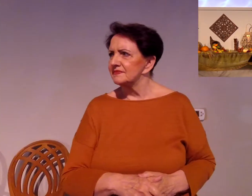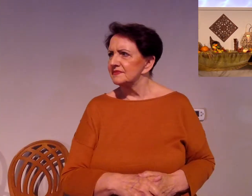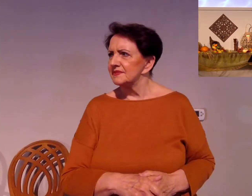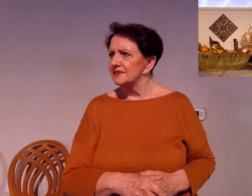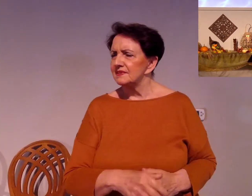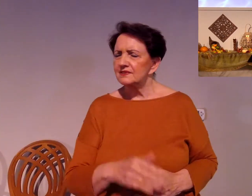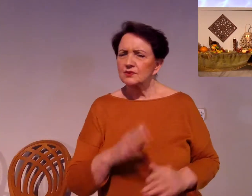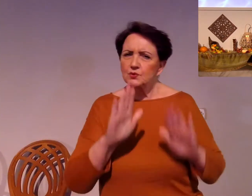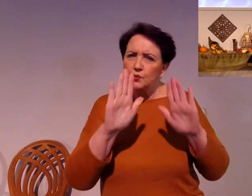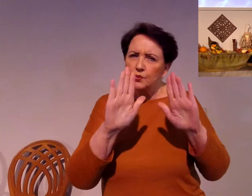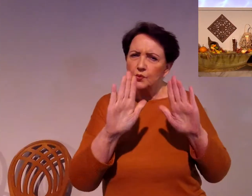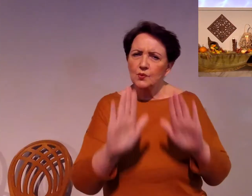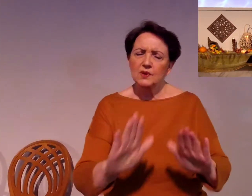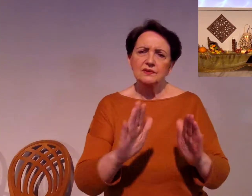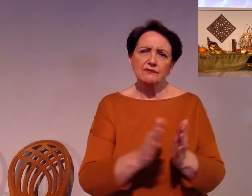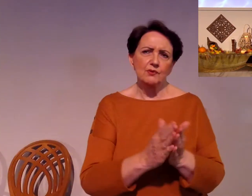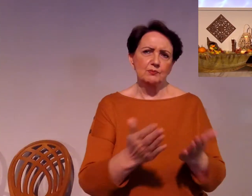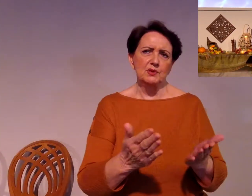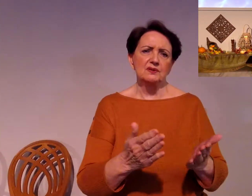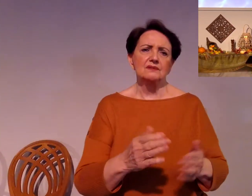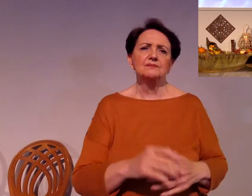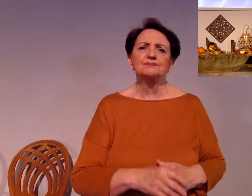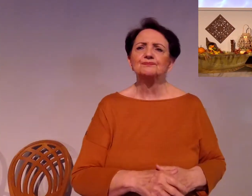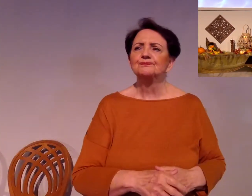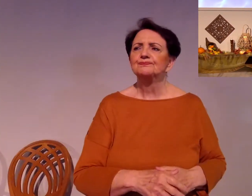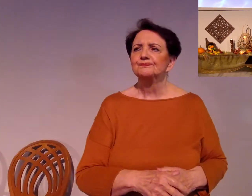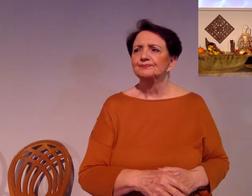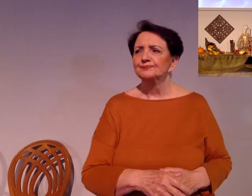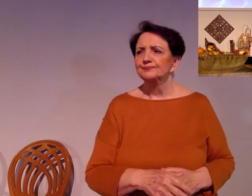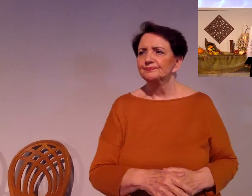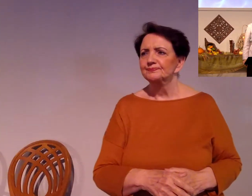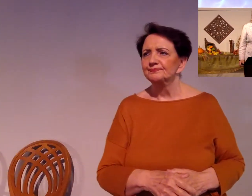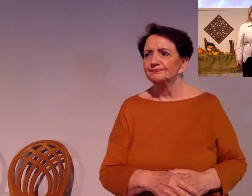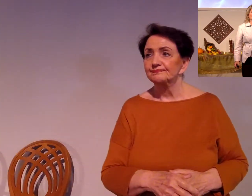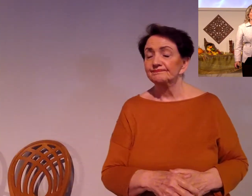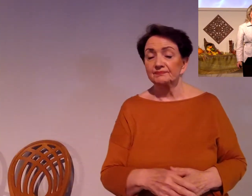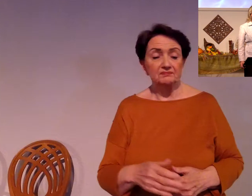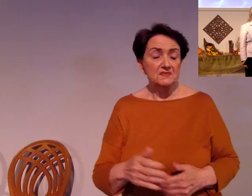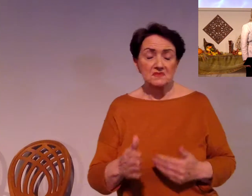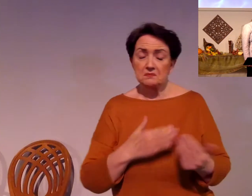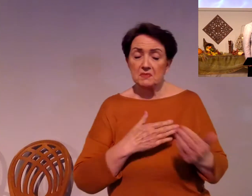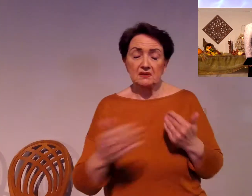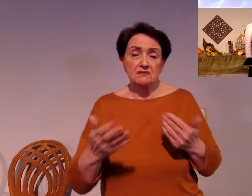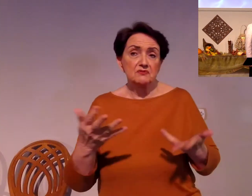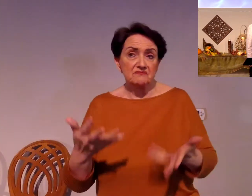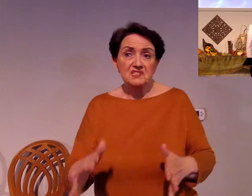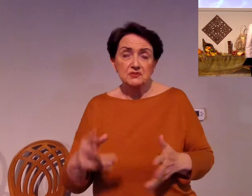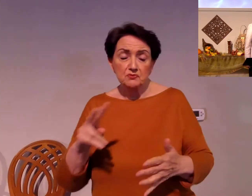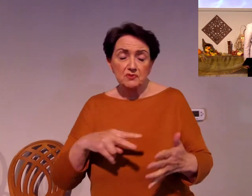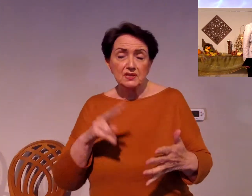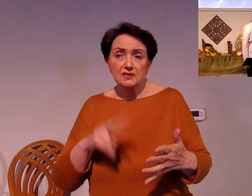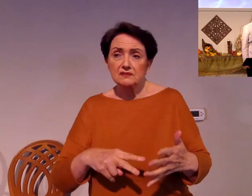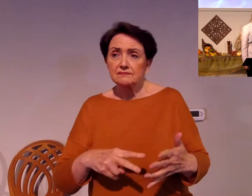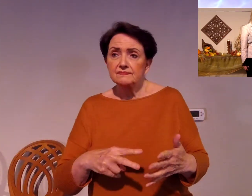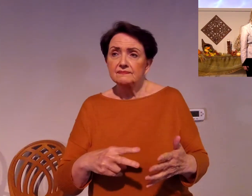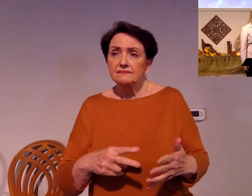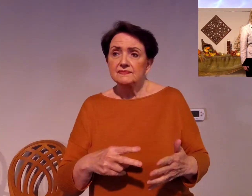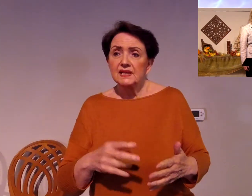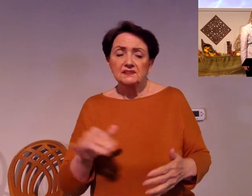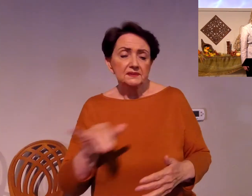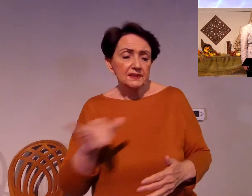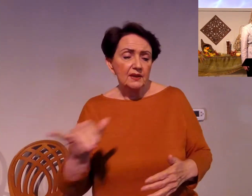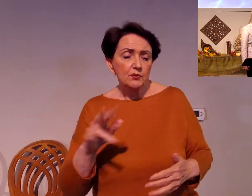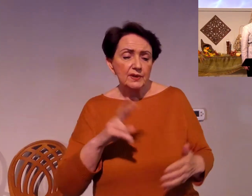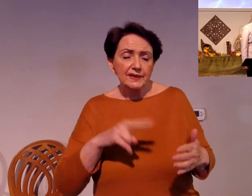It is an incredible book, The Big Leap. And even if you had read it before, what I know for me is I'm like, well, it's like reading it for